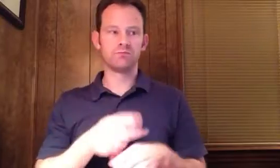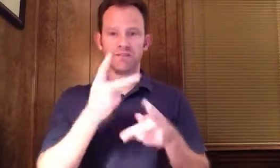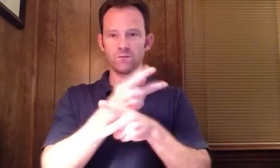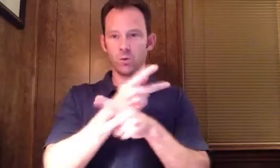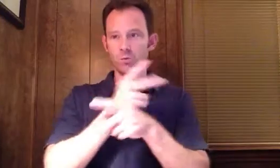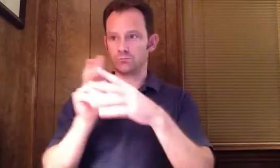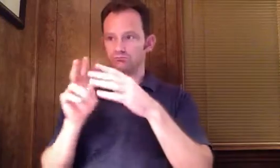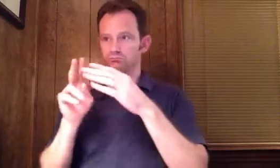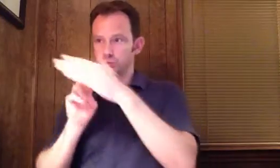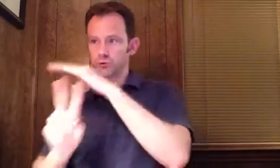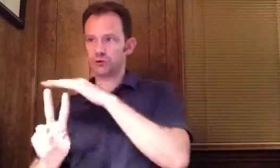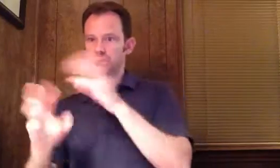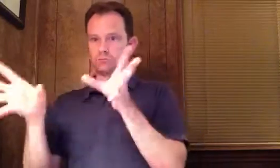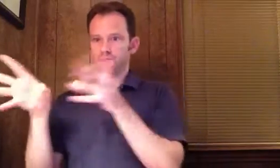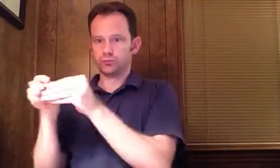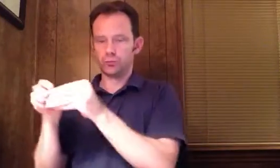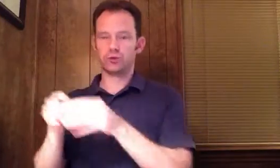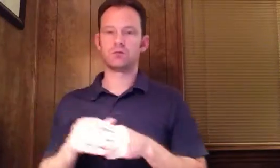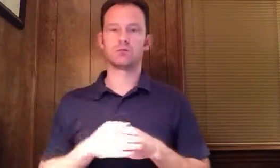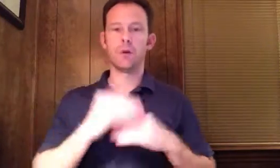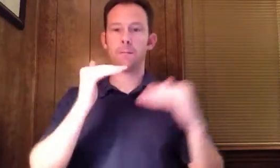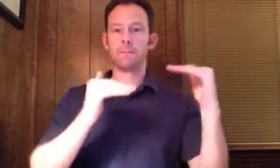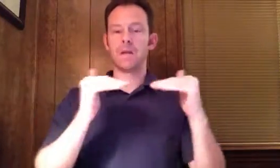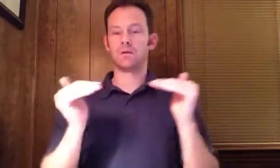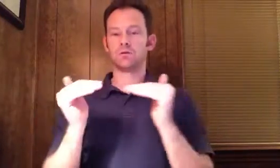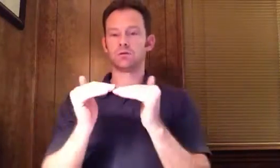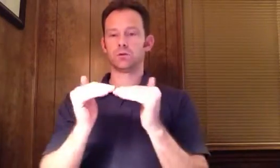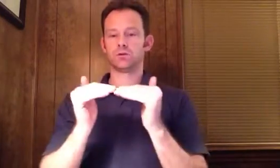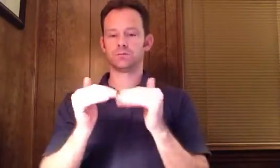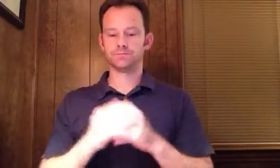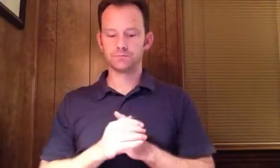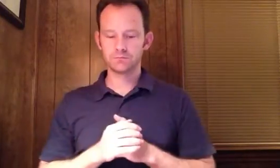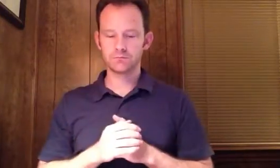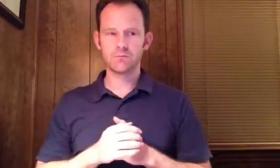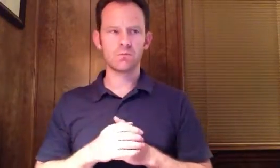for the products, and balance the equation. Let's see how that's done.